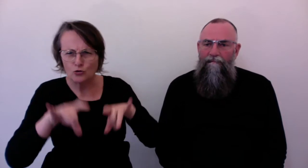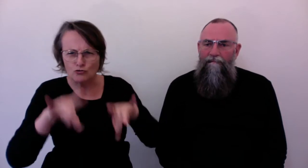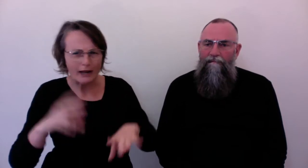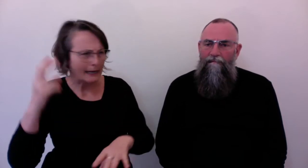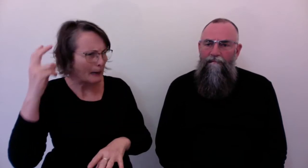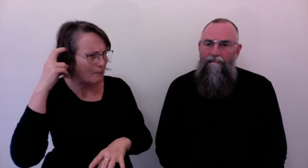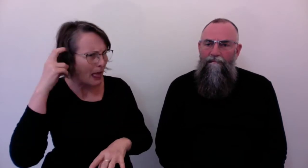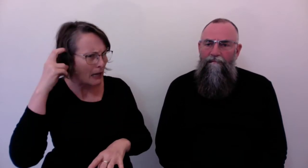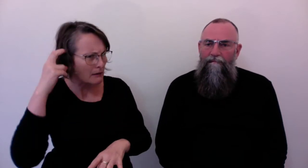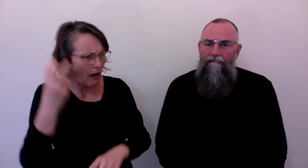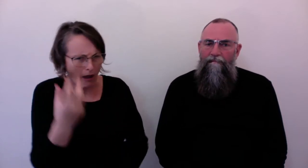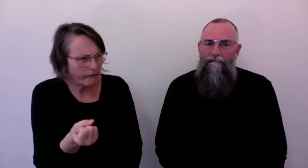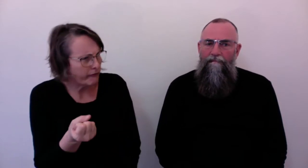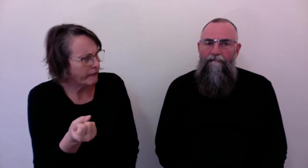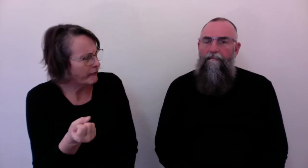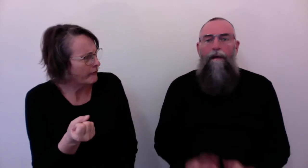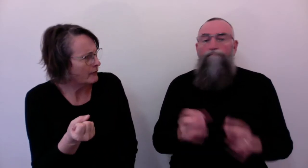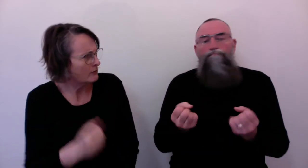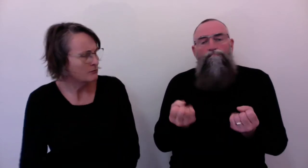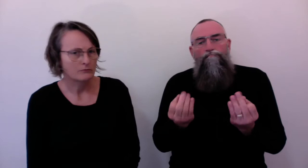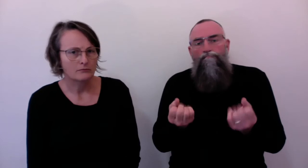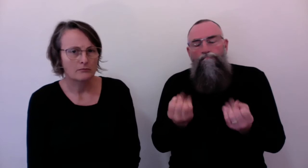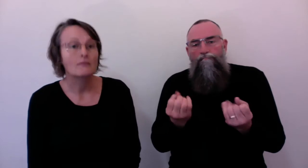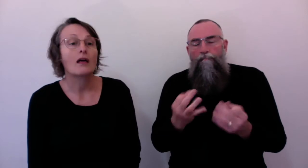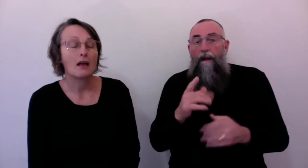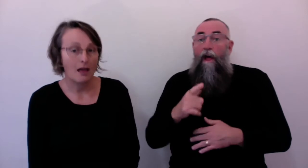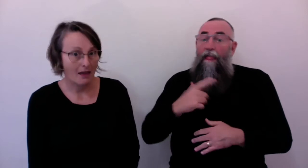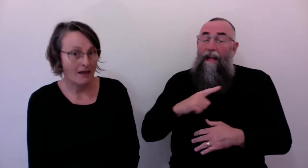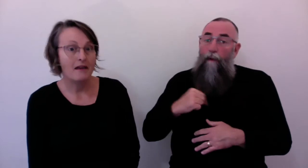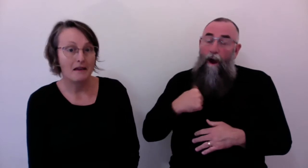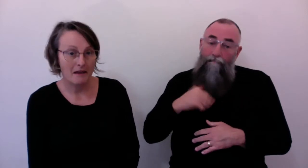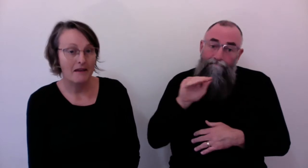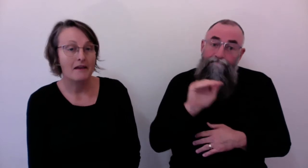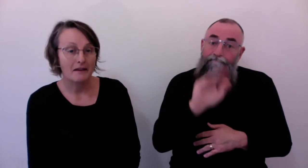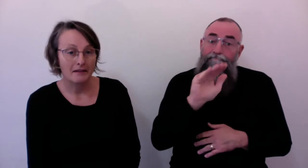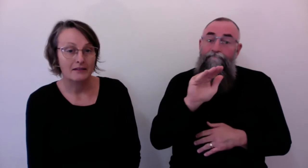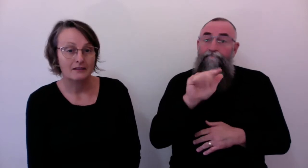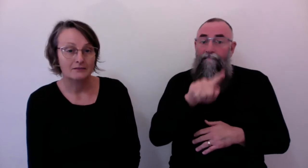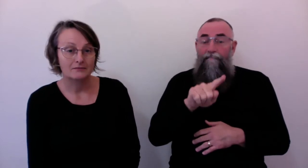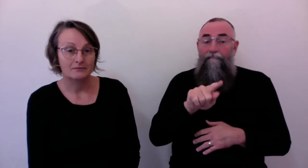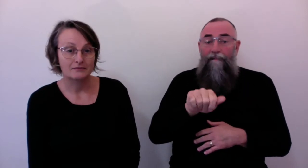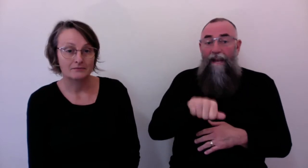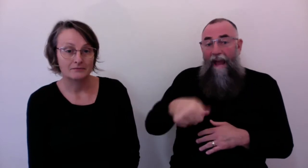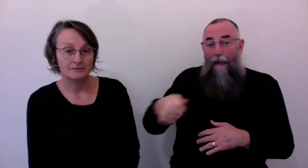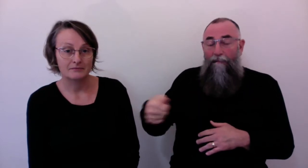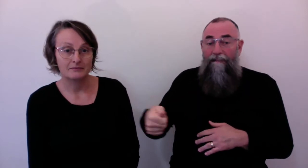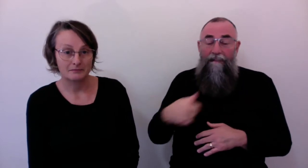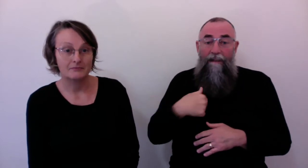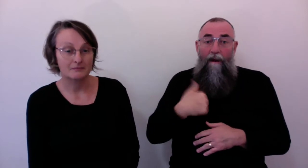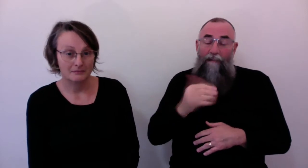No. So that's why I approached Neighbours about this character